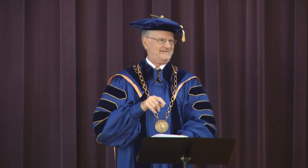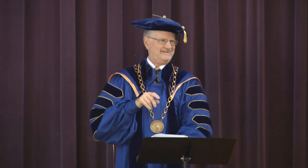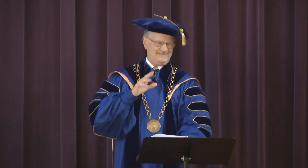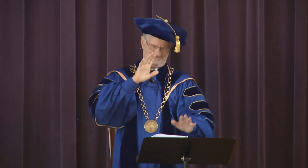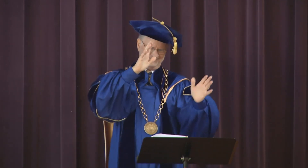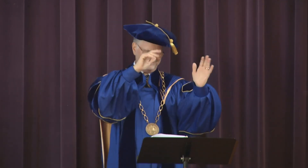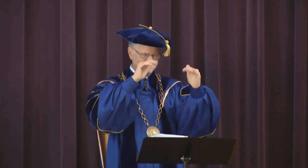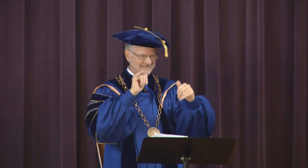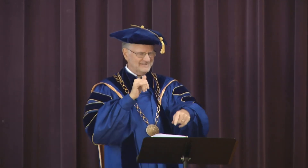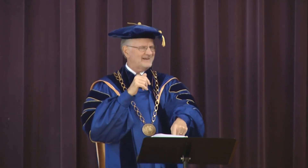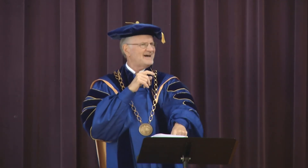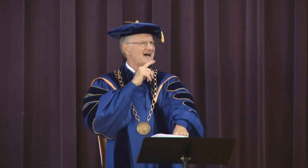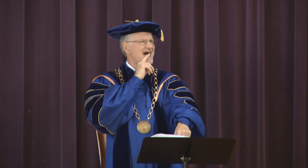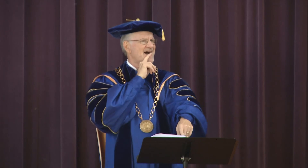were more than 5 students.